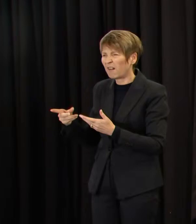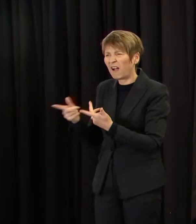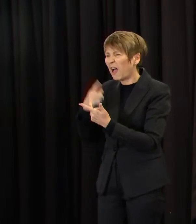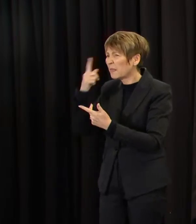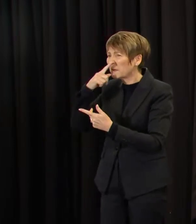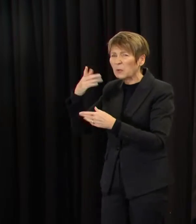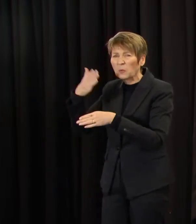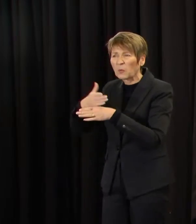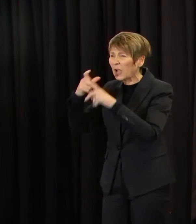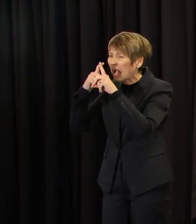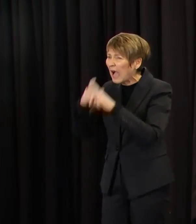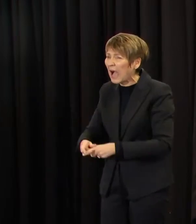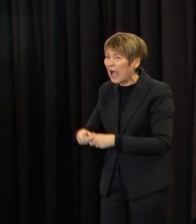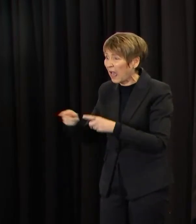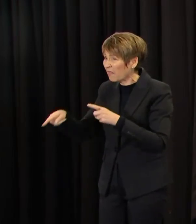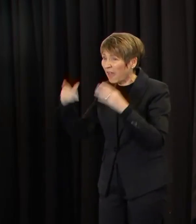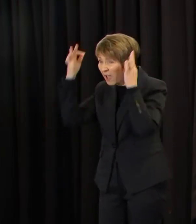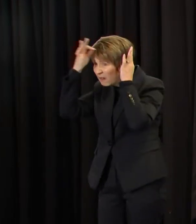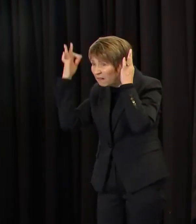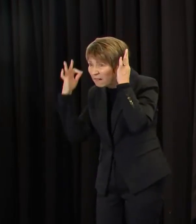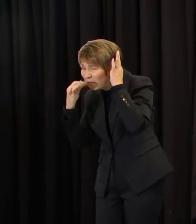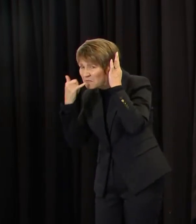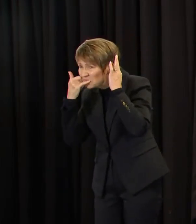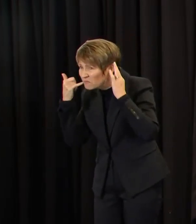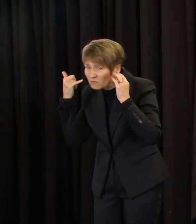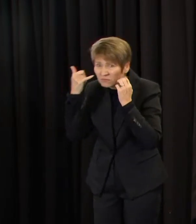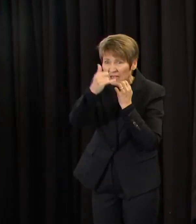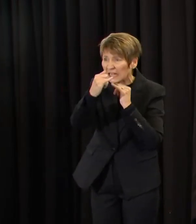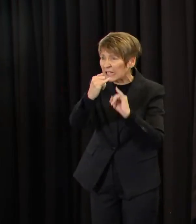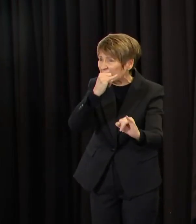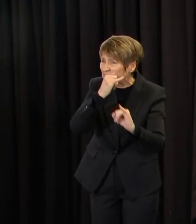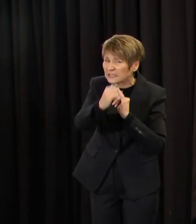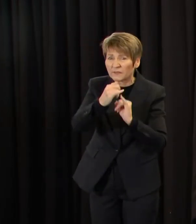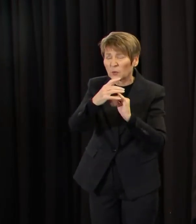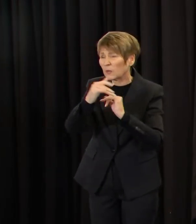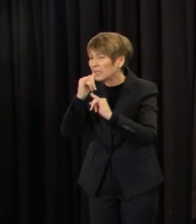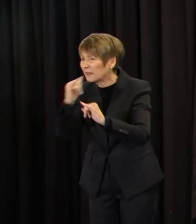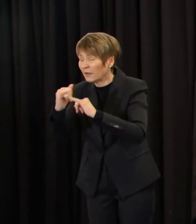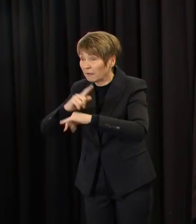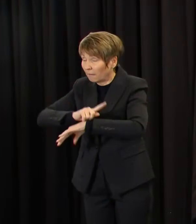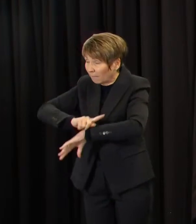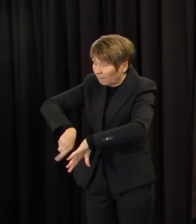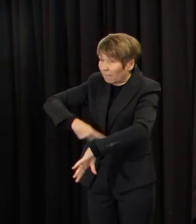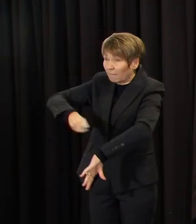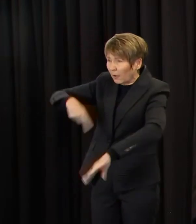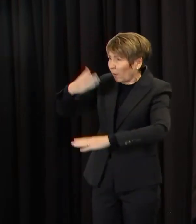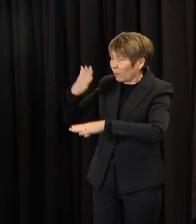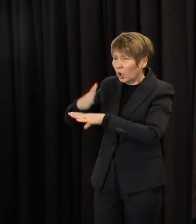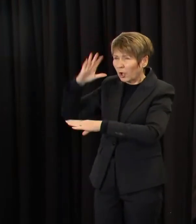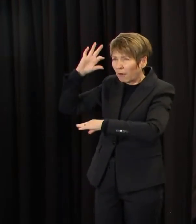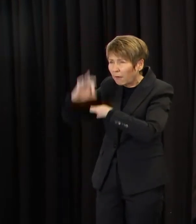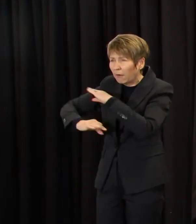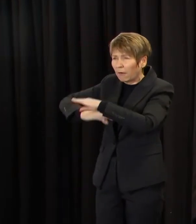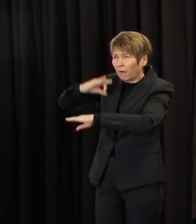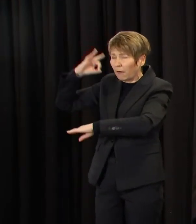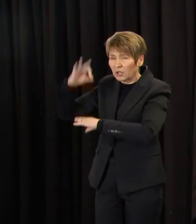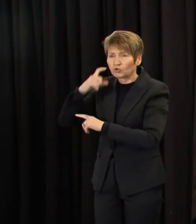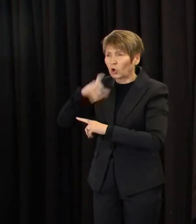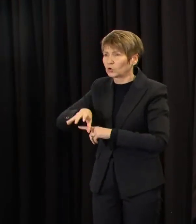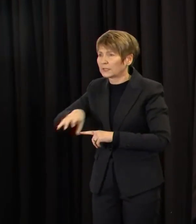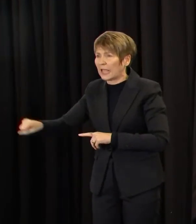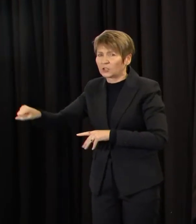This is about avoiding what's happening in Sydney, but it's also about keeping alive a number of options. And they are still there. They are still within